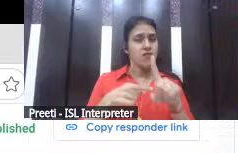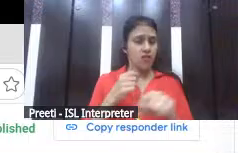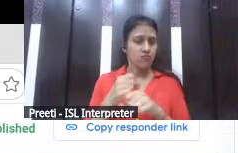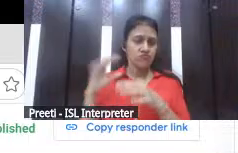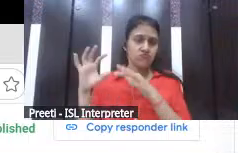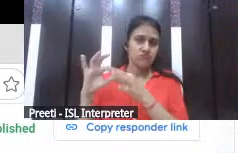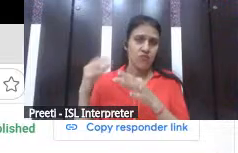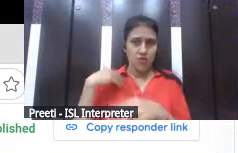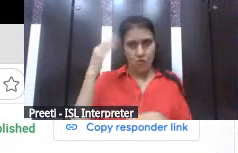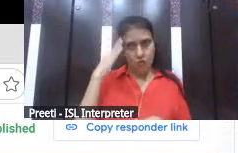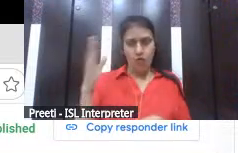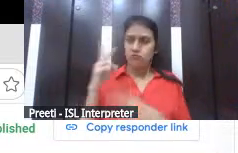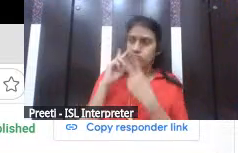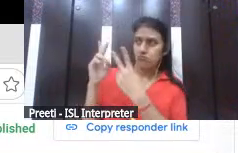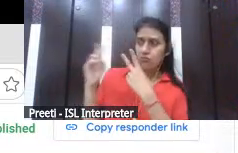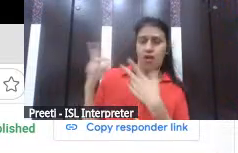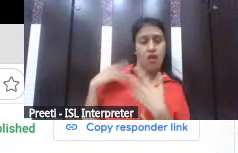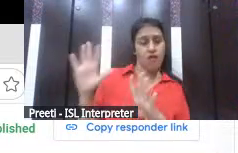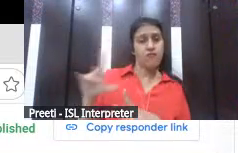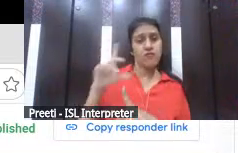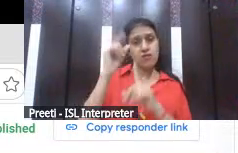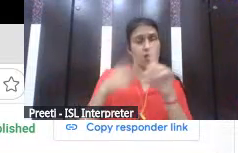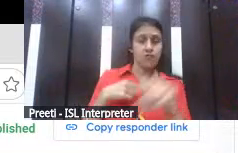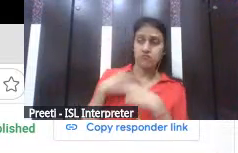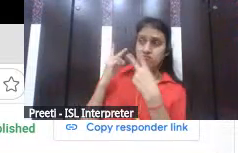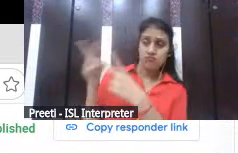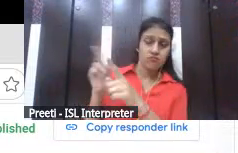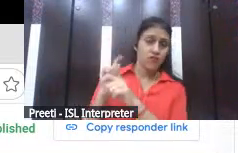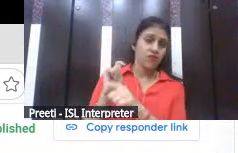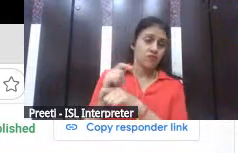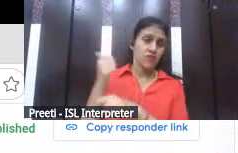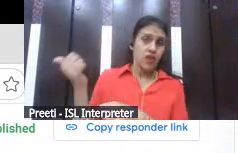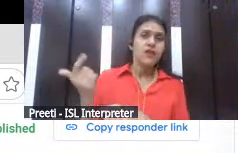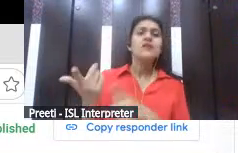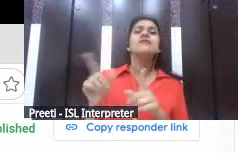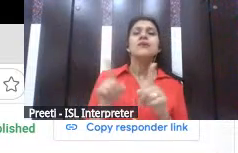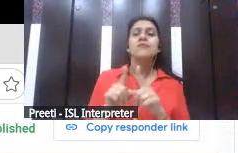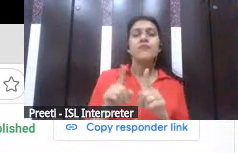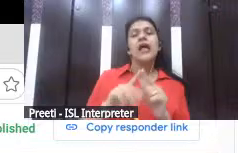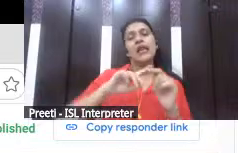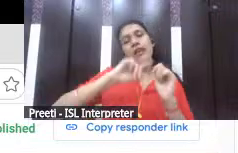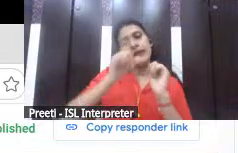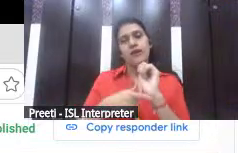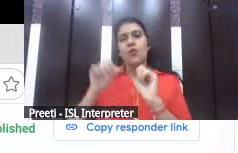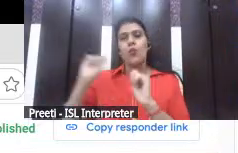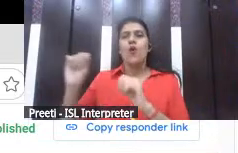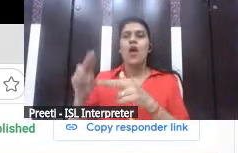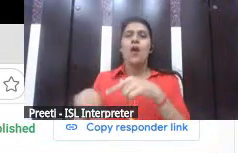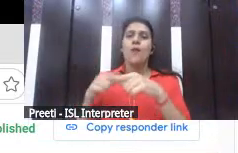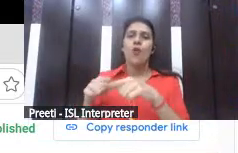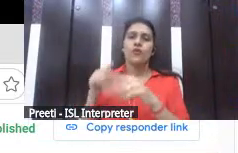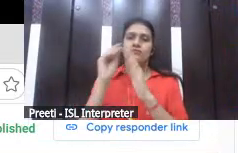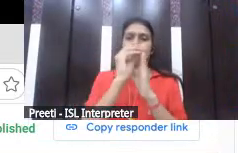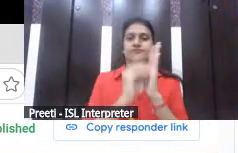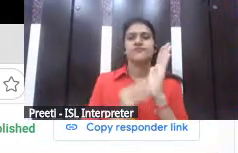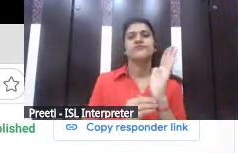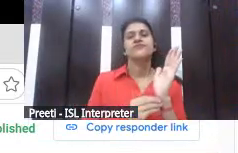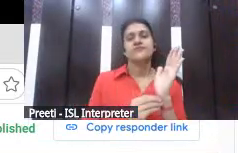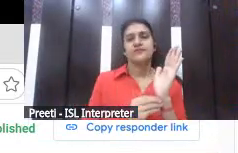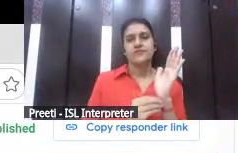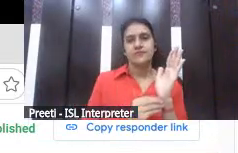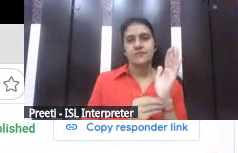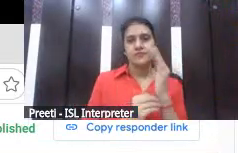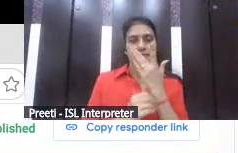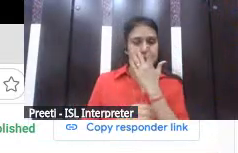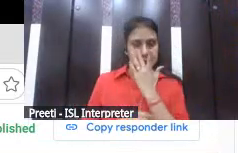them. And we have given some indicators which you can follow which you can use